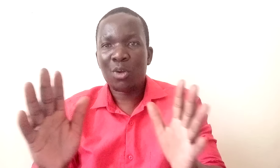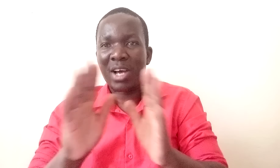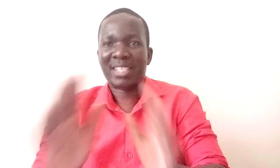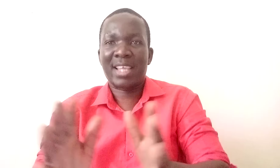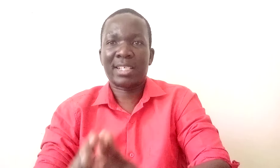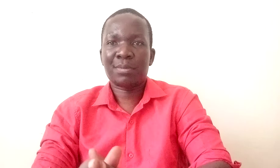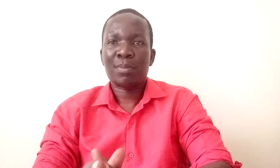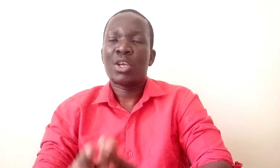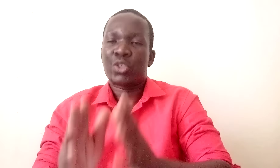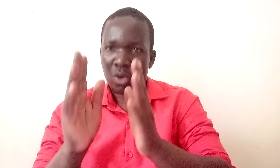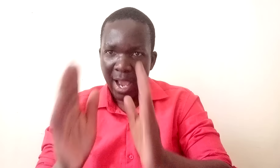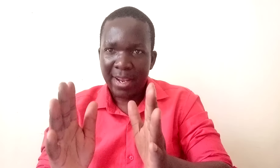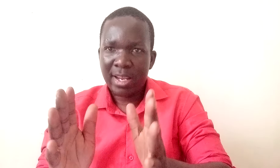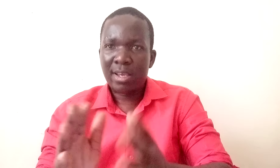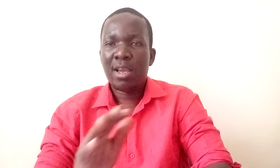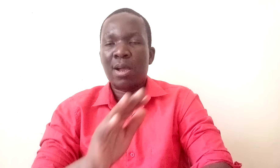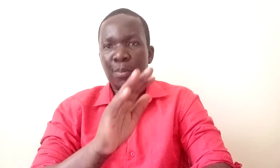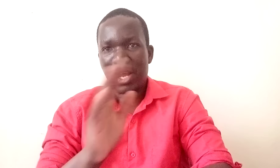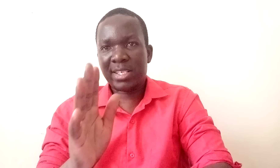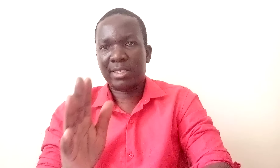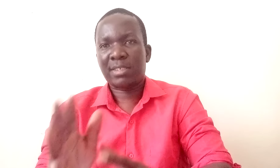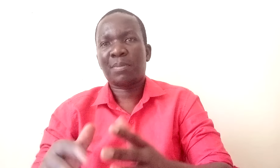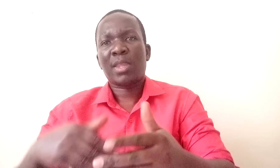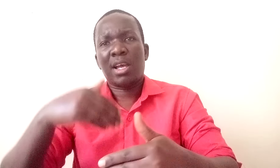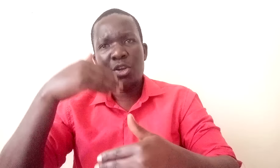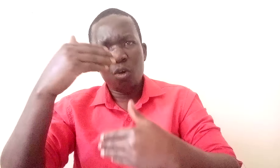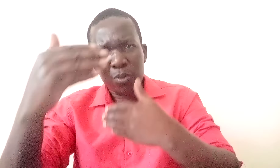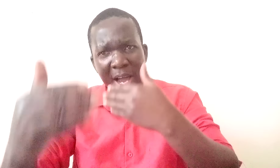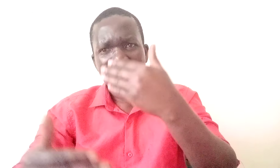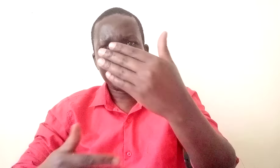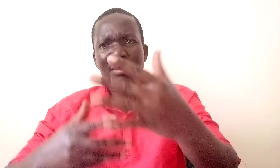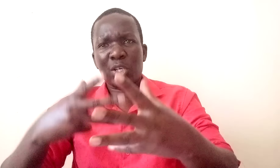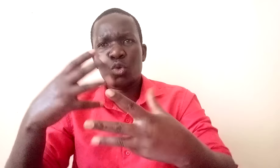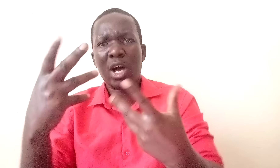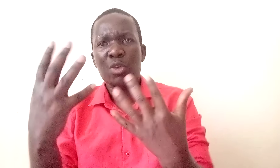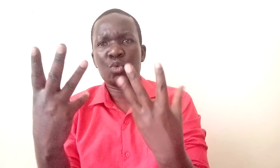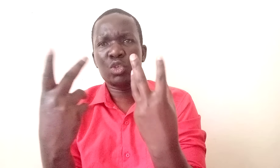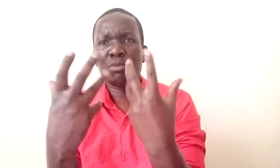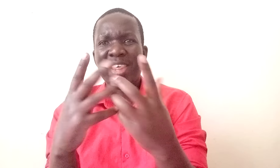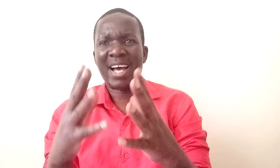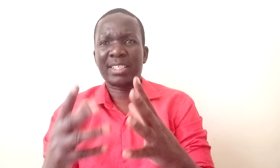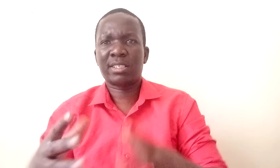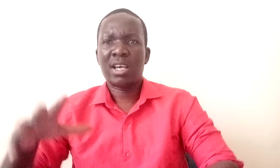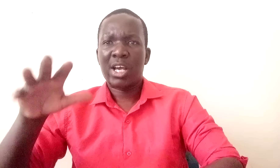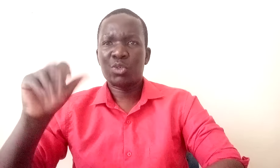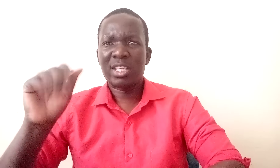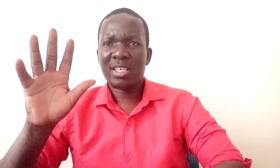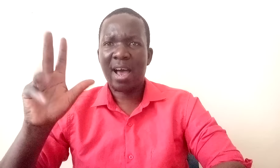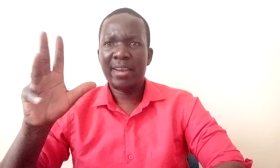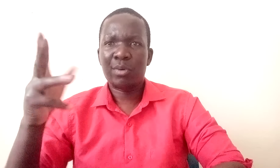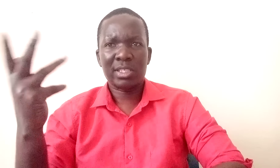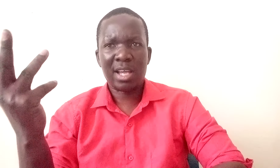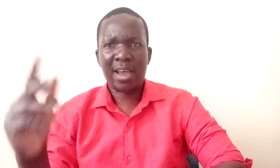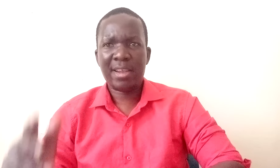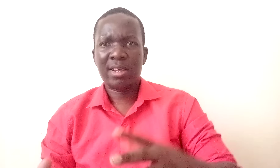as that. So kindly practice. Do practice. Make sure you use both hands. Use this hand when it's tired.